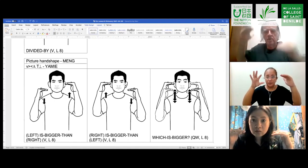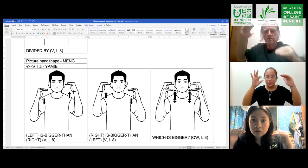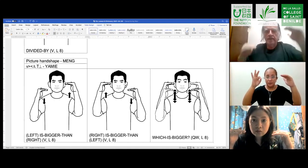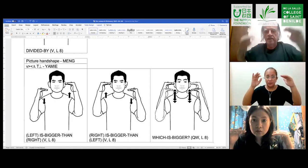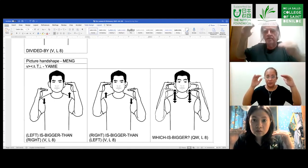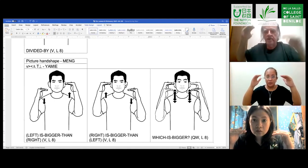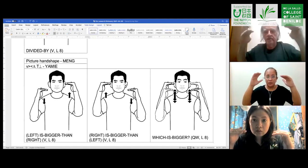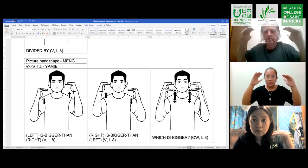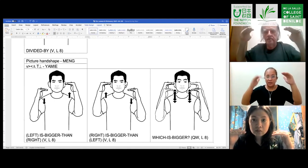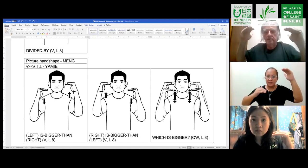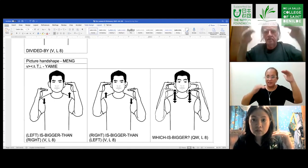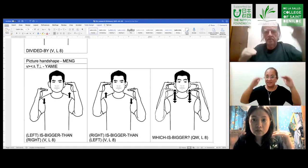starts like this, right?